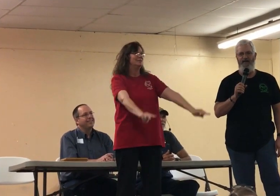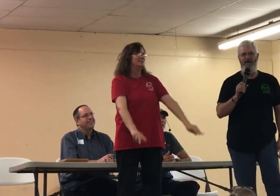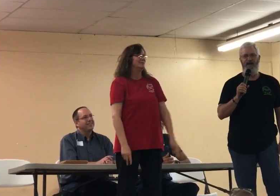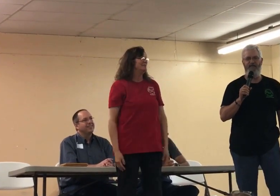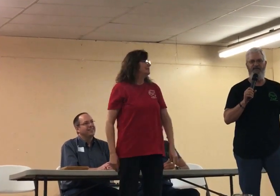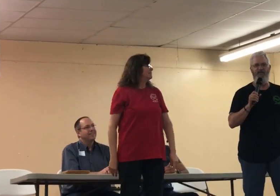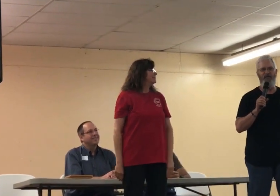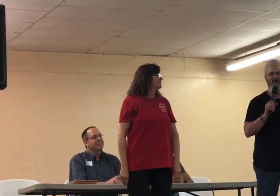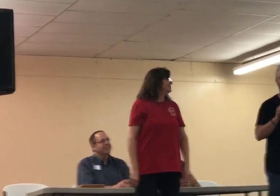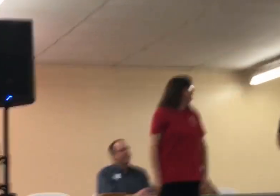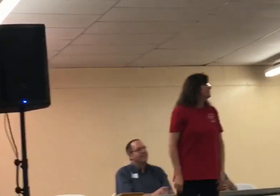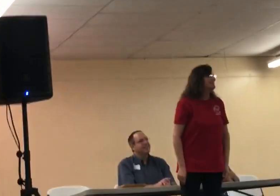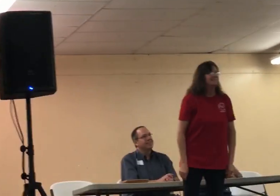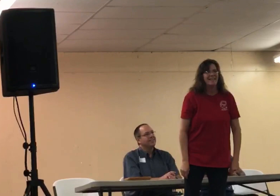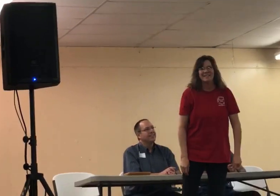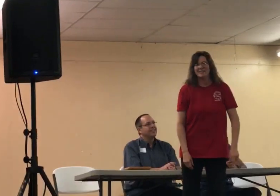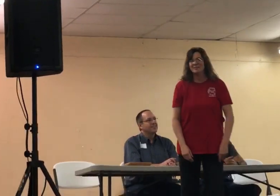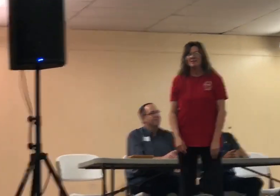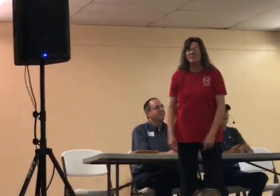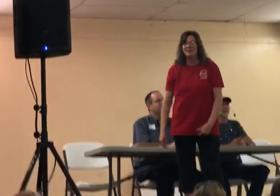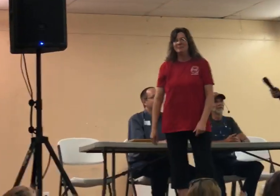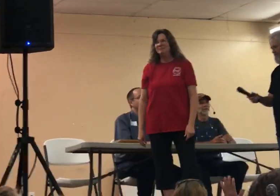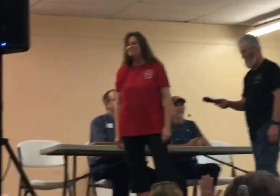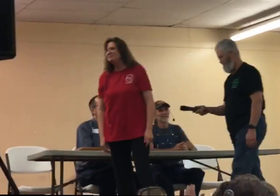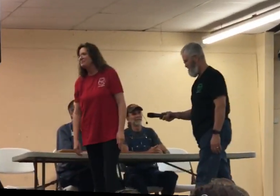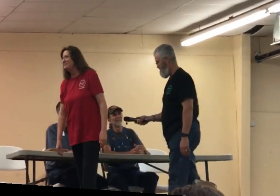He inhabits the praises of his people.